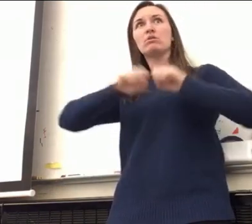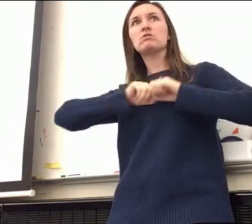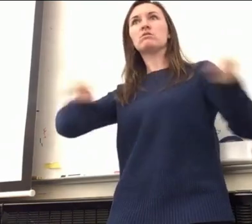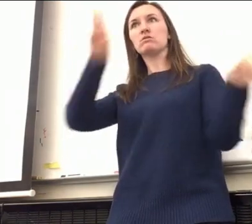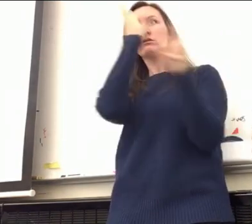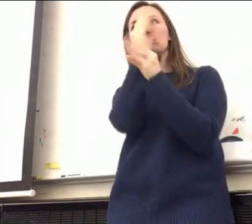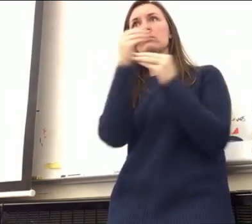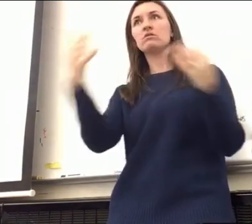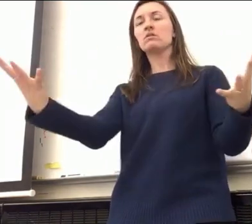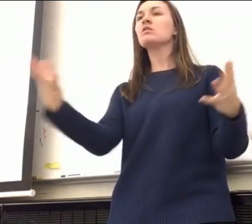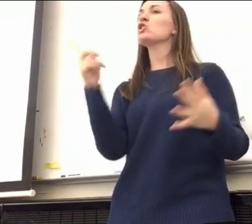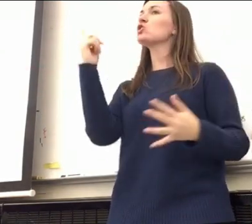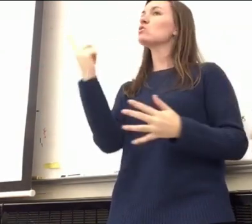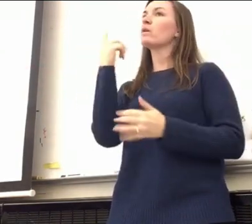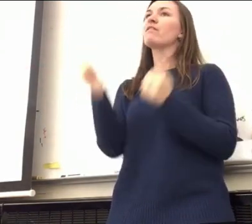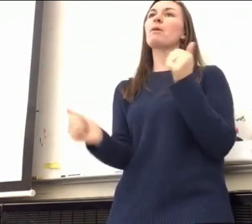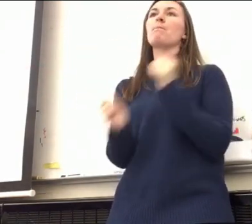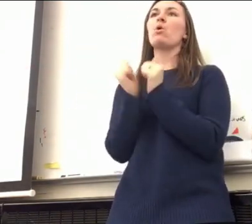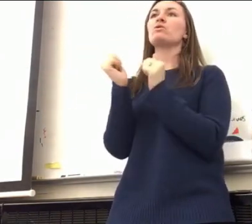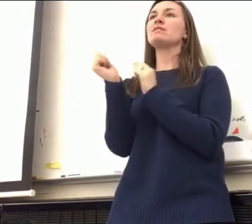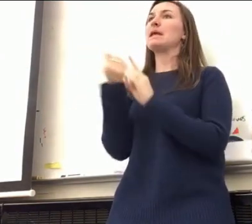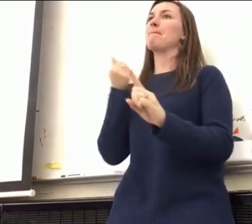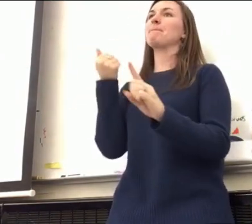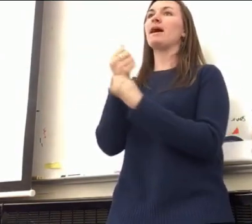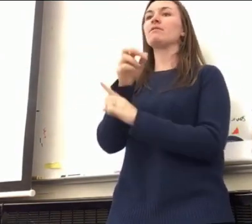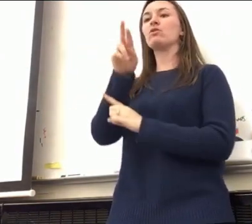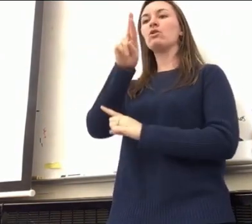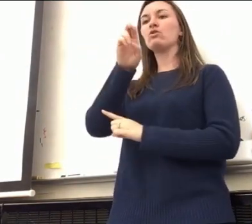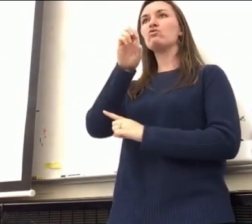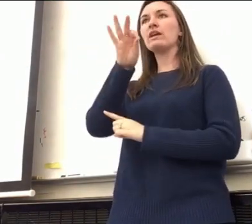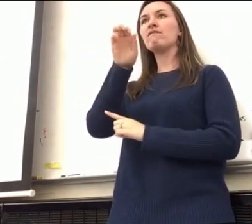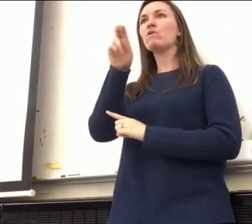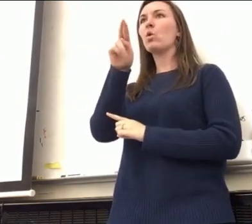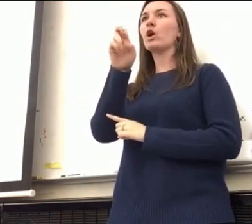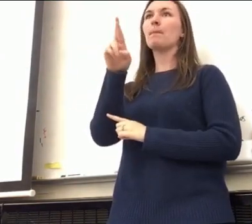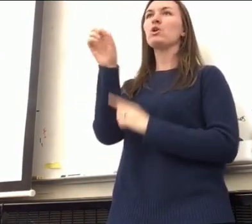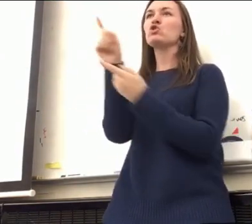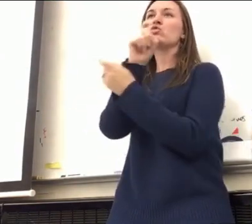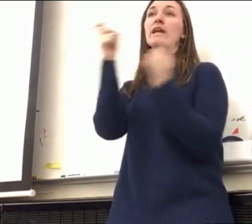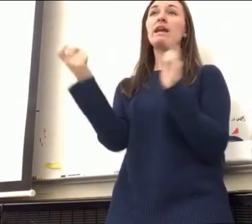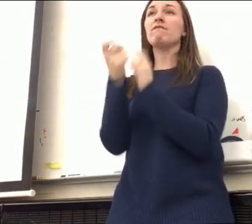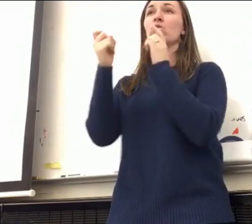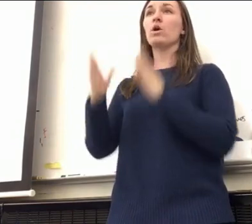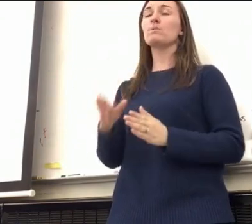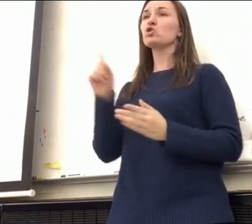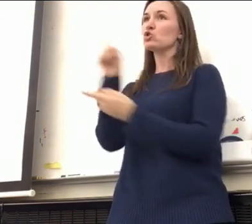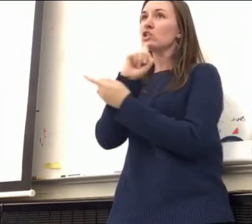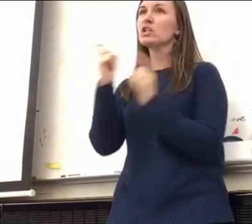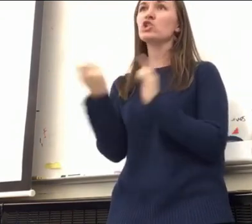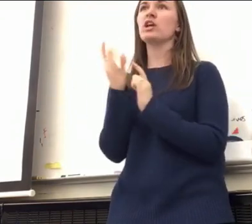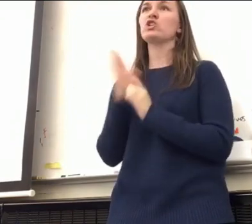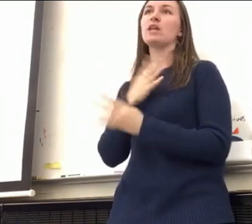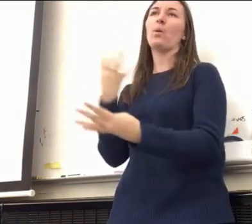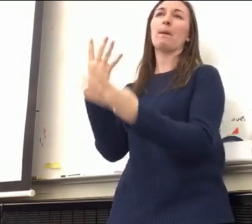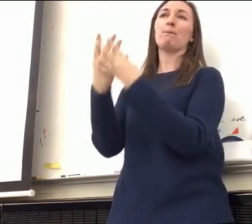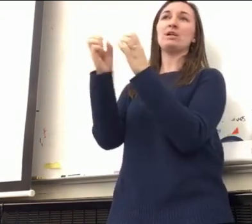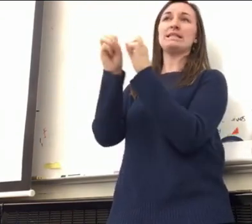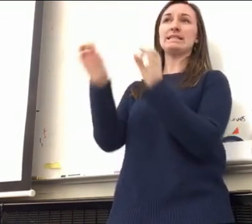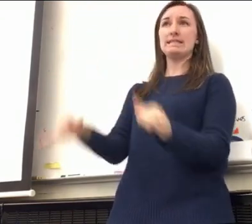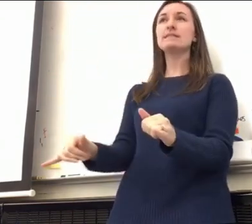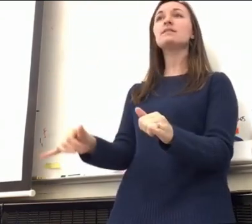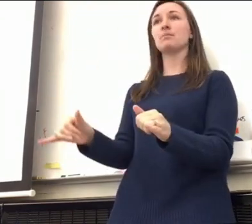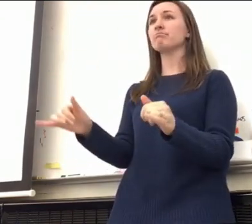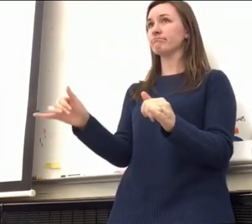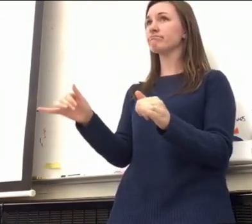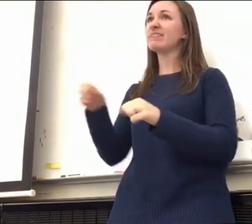States. She's one of the most impactful reformers that we have. Completely changes our prison system to what it is today. All right,